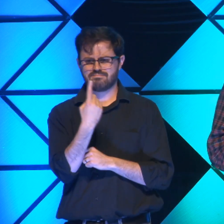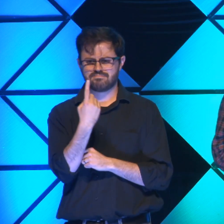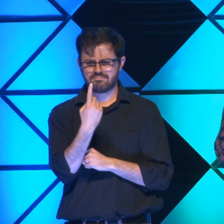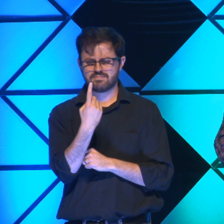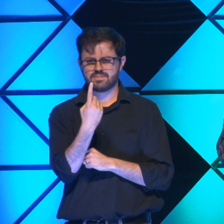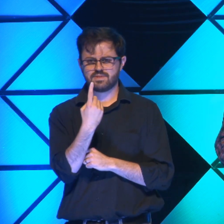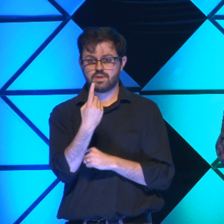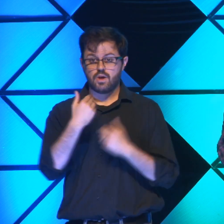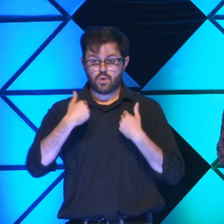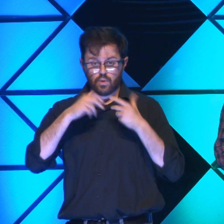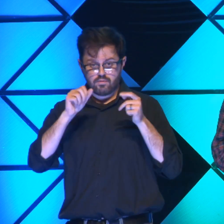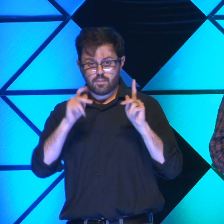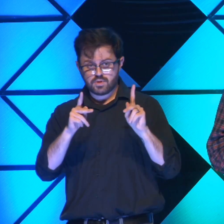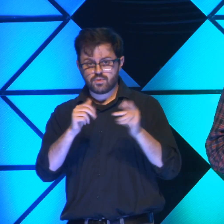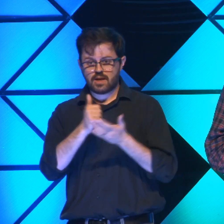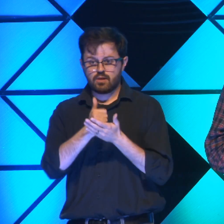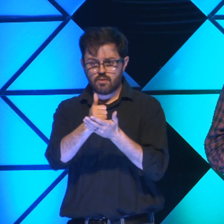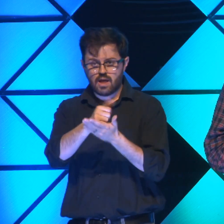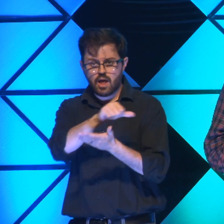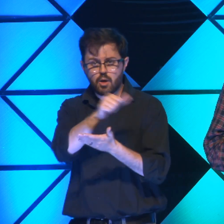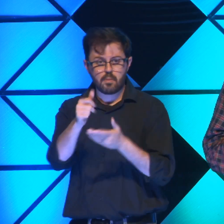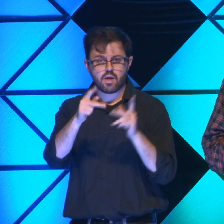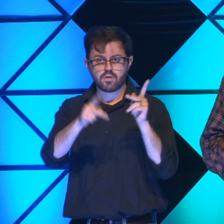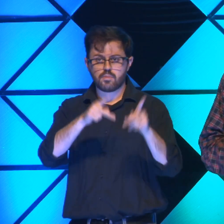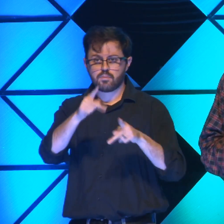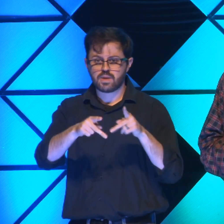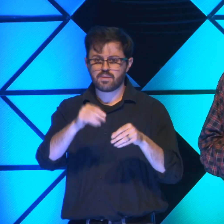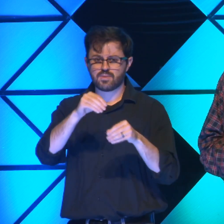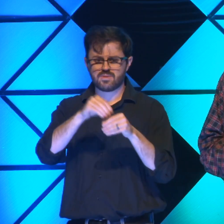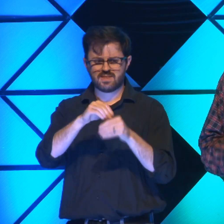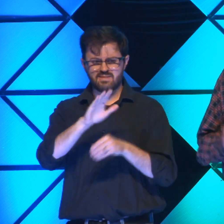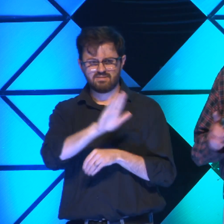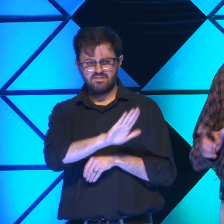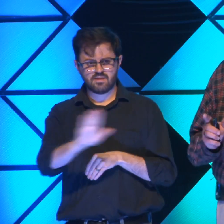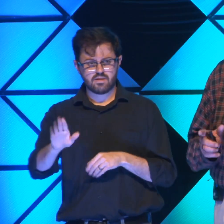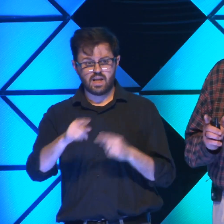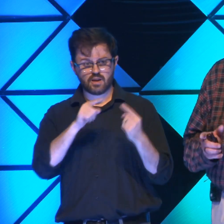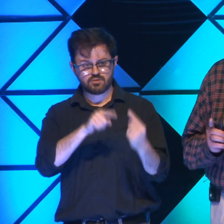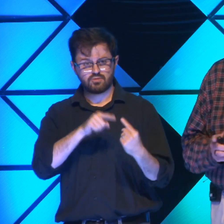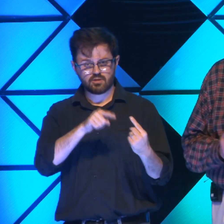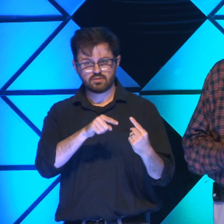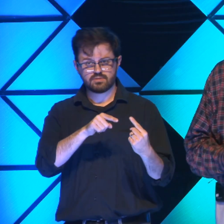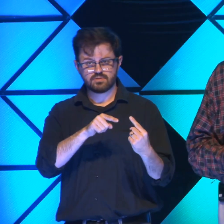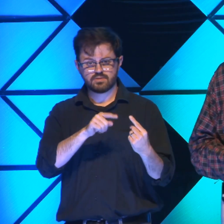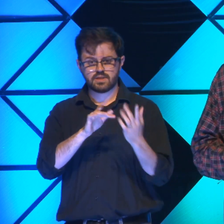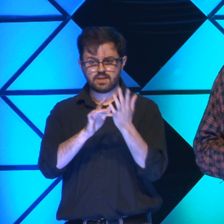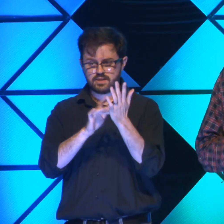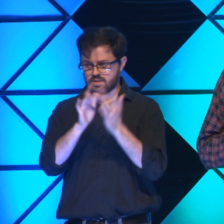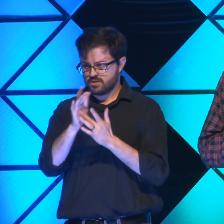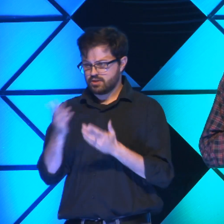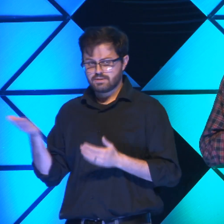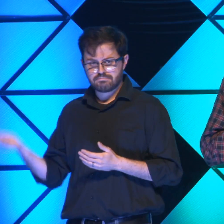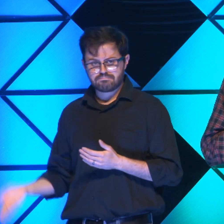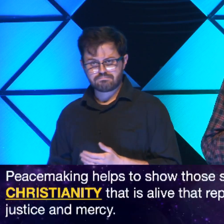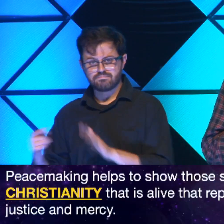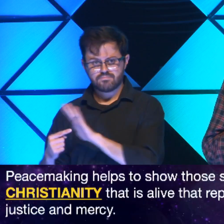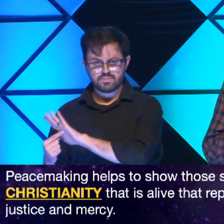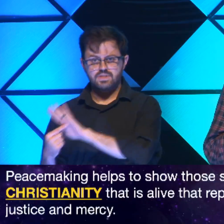the opportunity to help others in their struggle. And Jesus gave us that example.